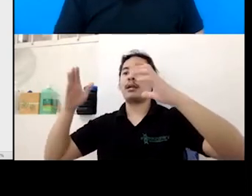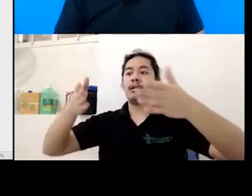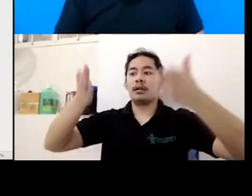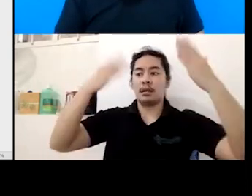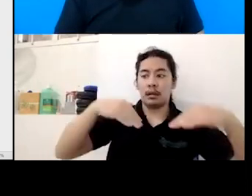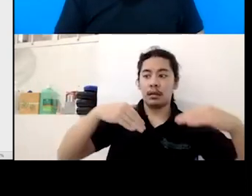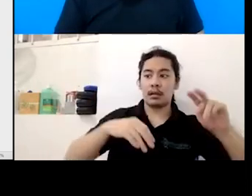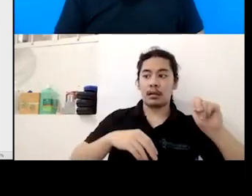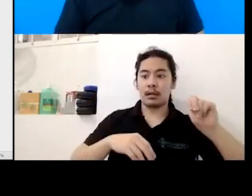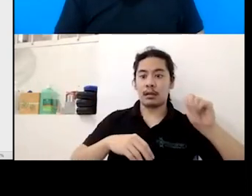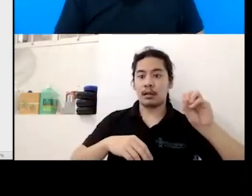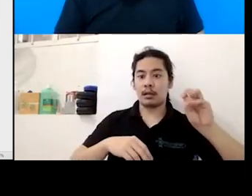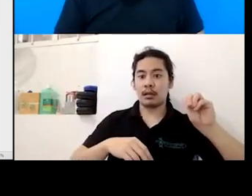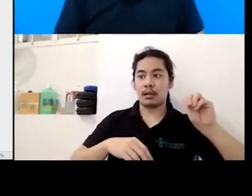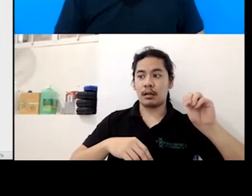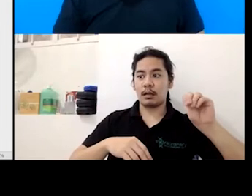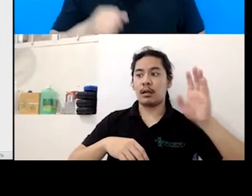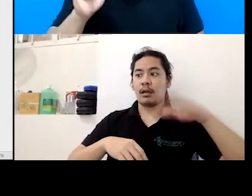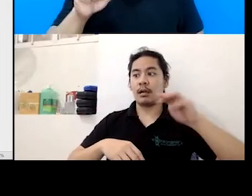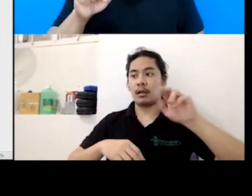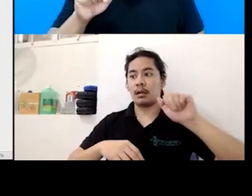non-manual. Yeah.